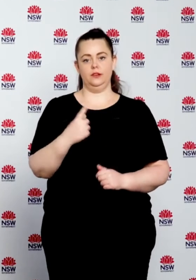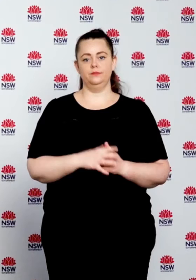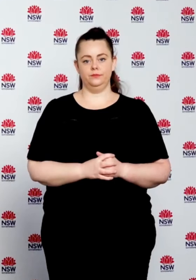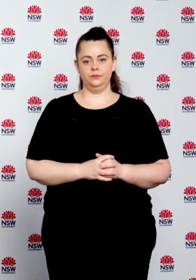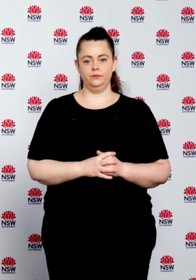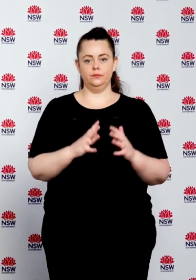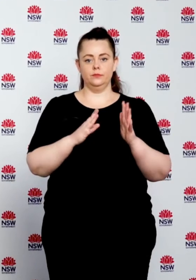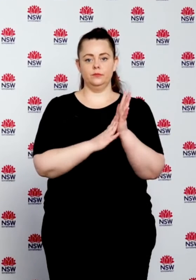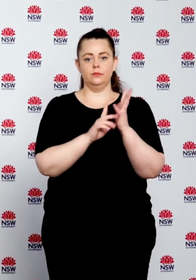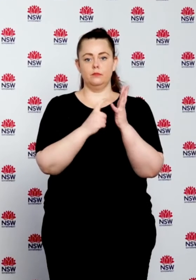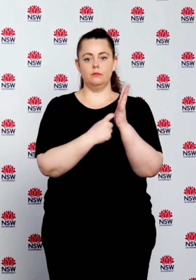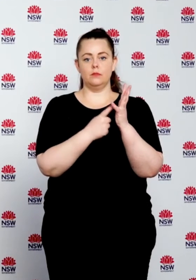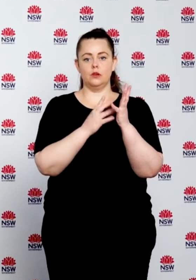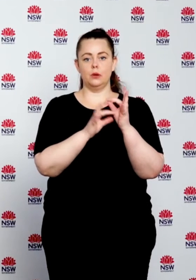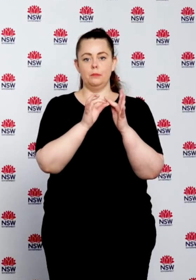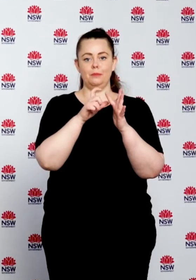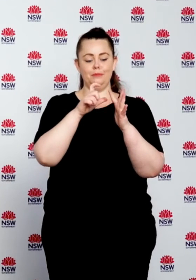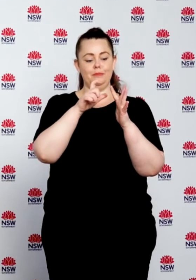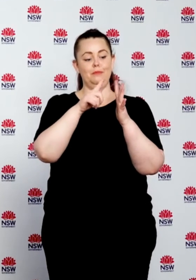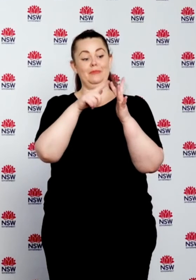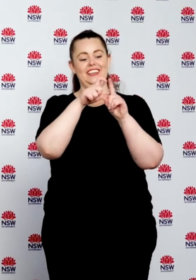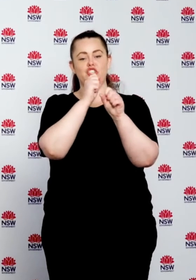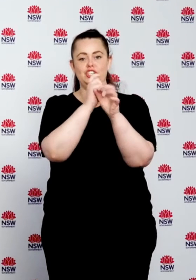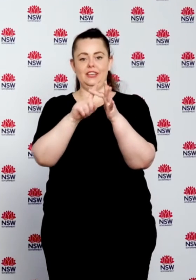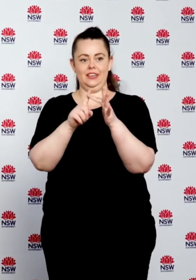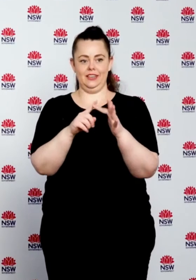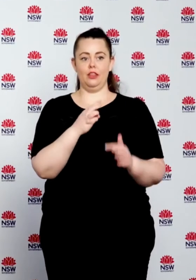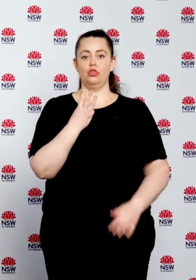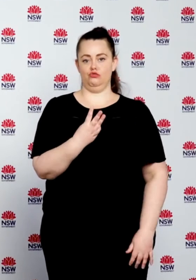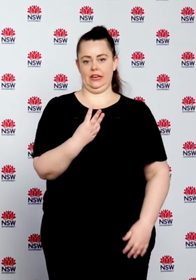In the Murrumbidgee, there have been 3 new cases reported.